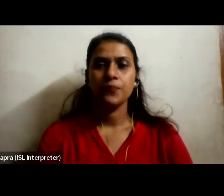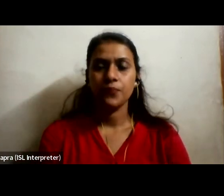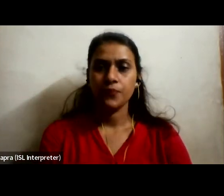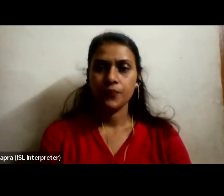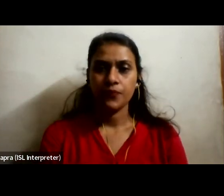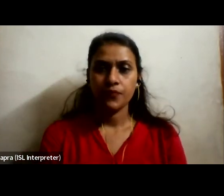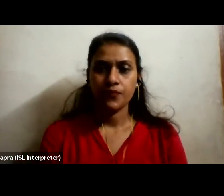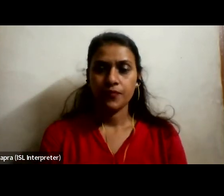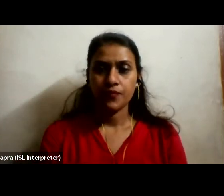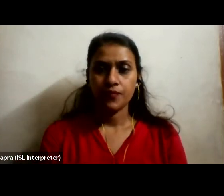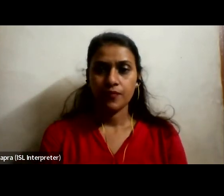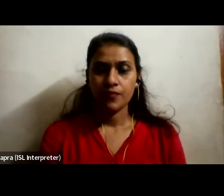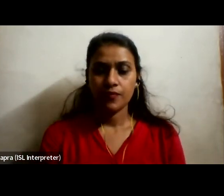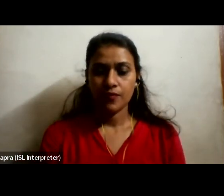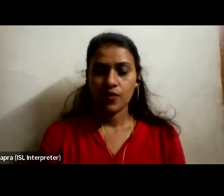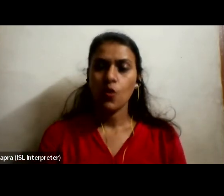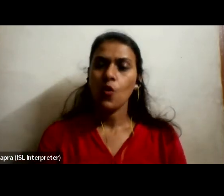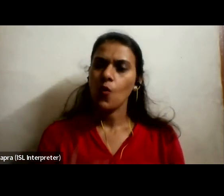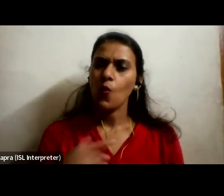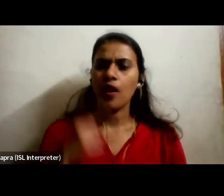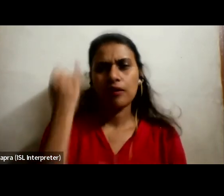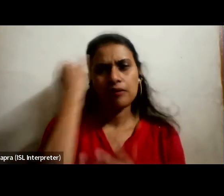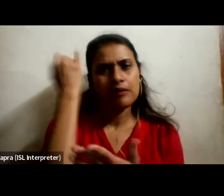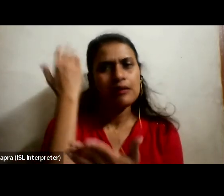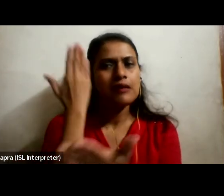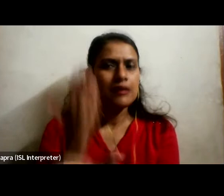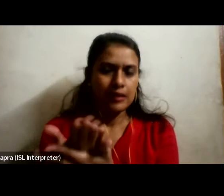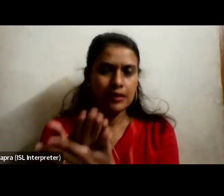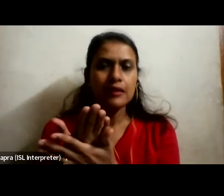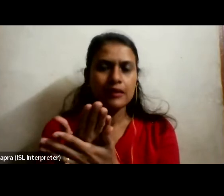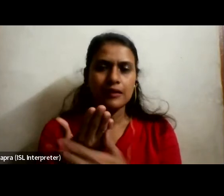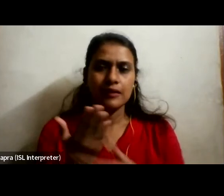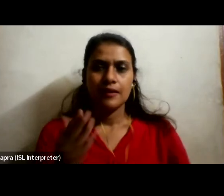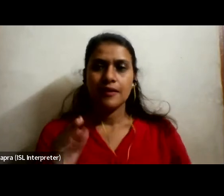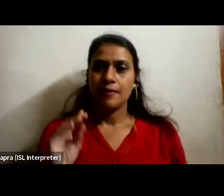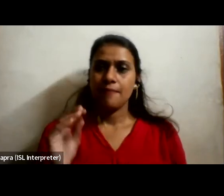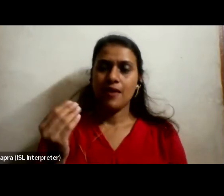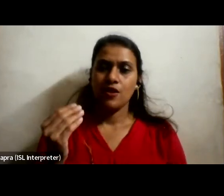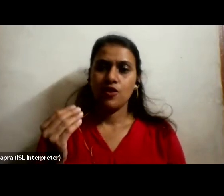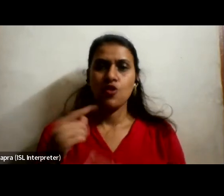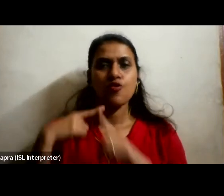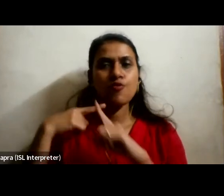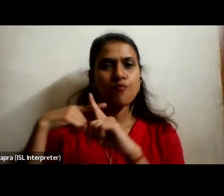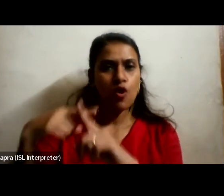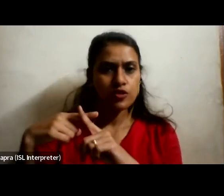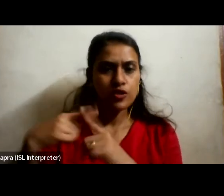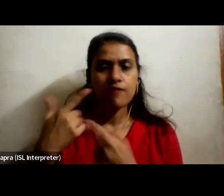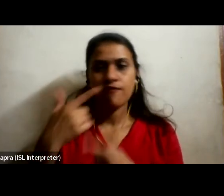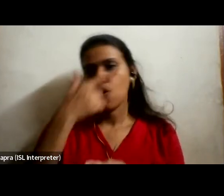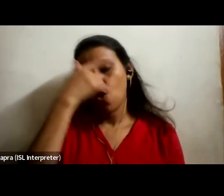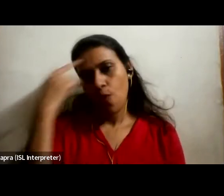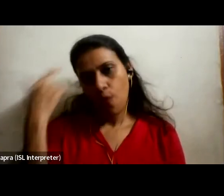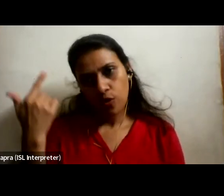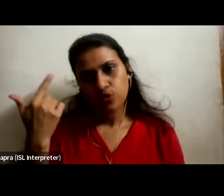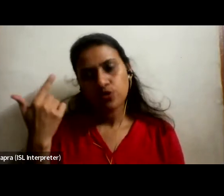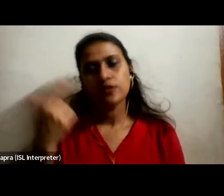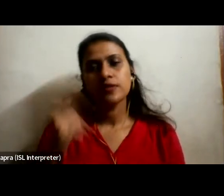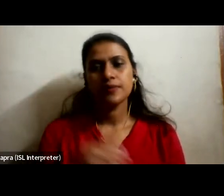Through the paper, we recommend that while there are definitely positive opportunities